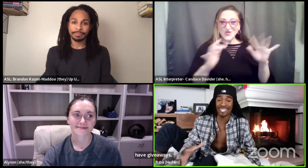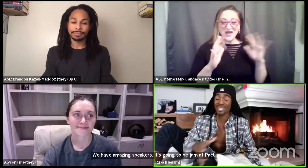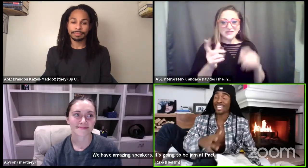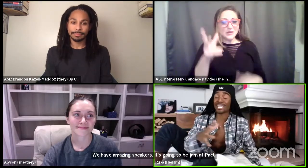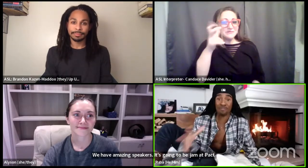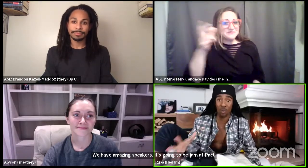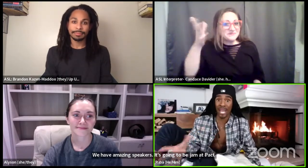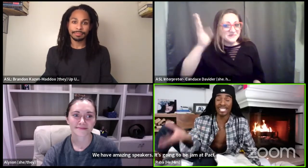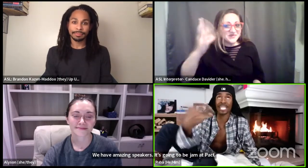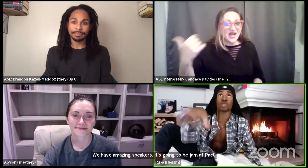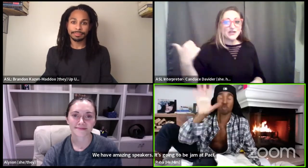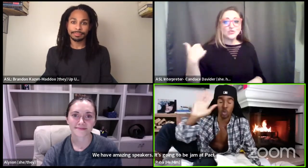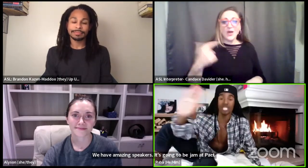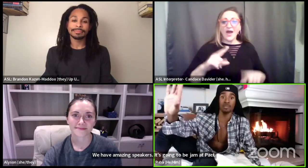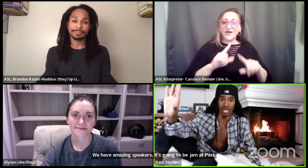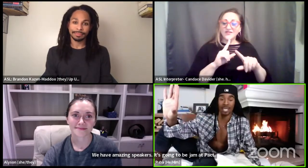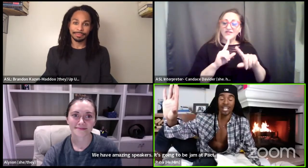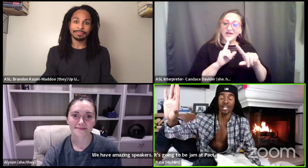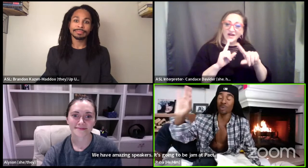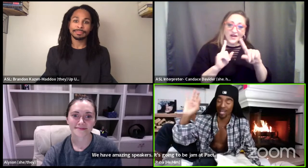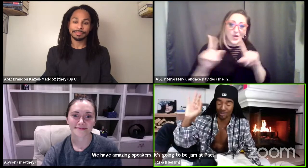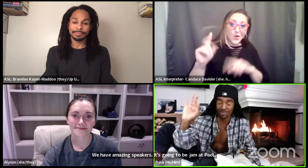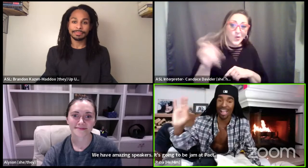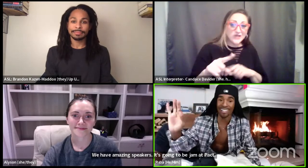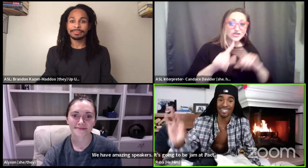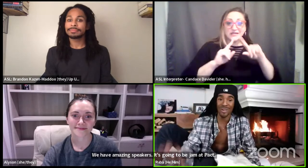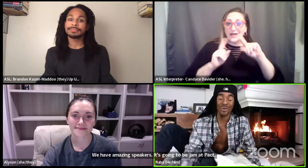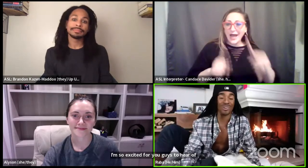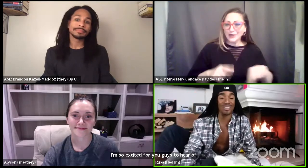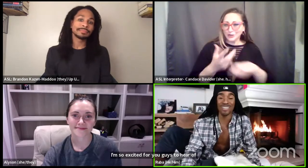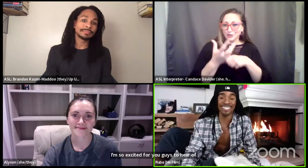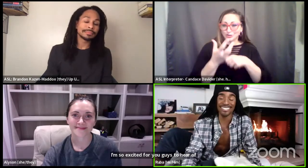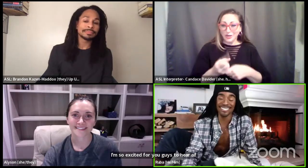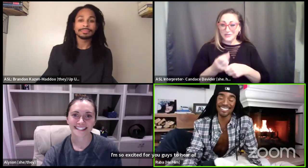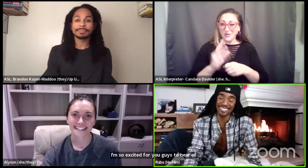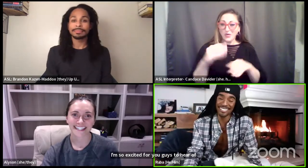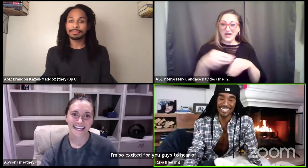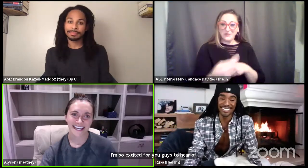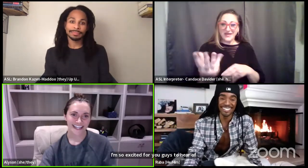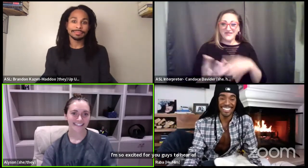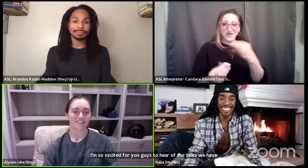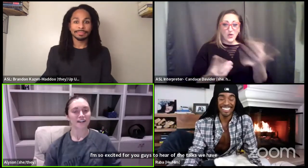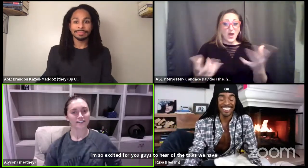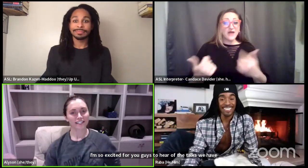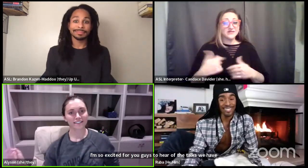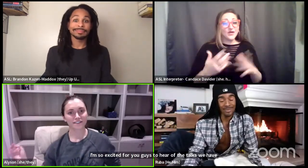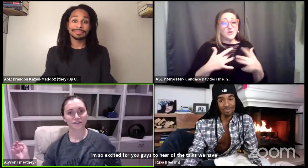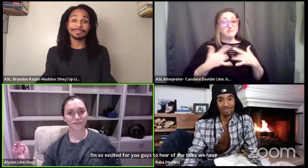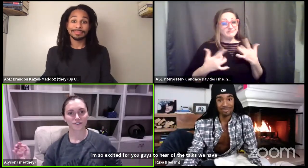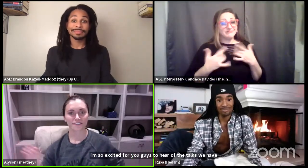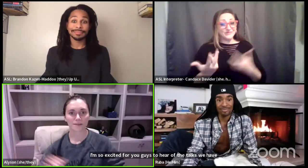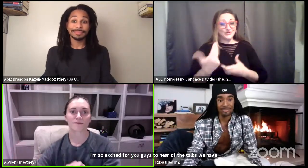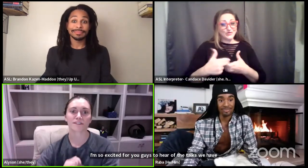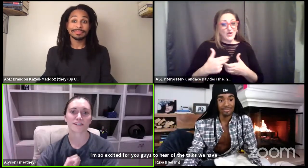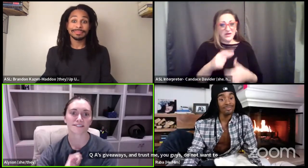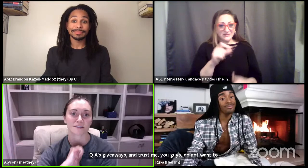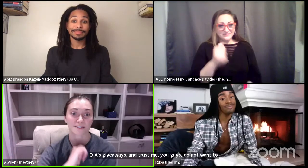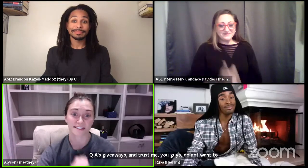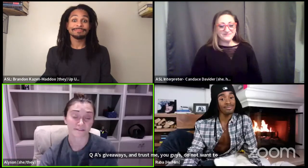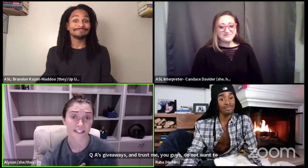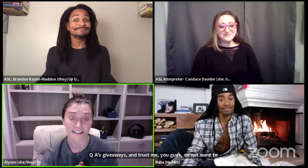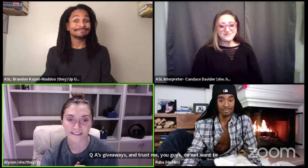have Q&As. Giveaways, and trust me, you guys do not want to miss. Yeah, so I'll get into some of